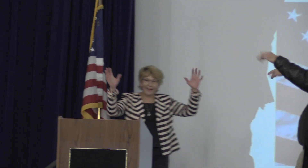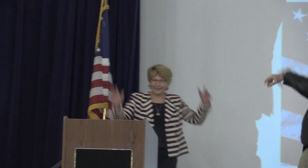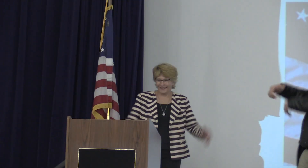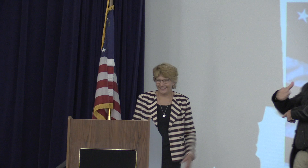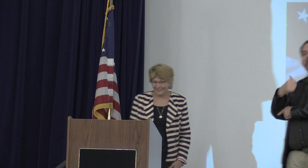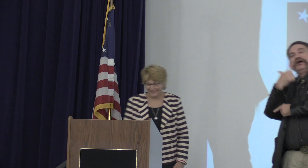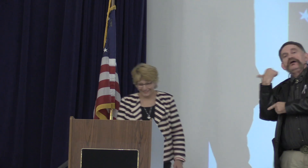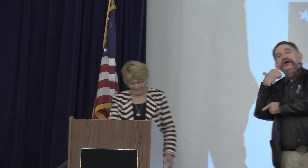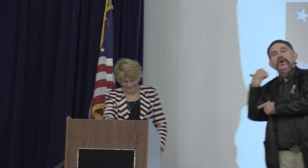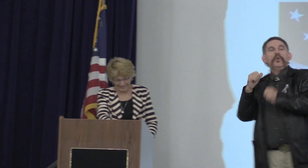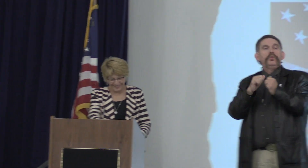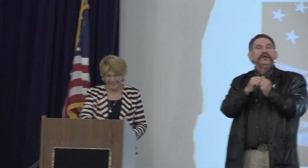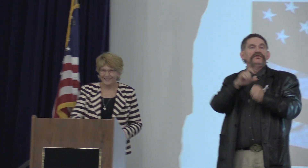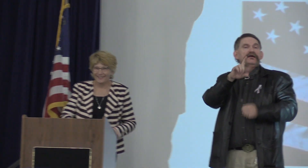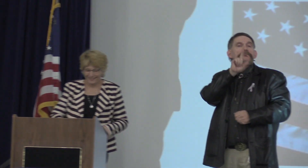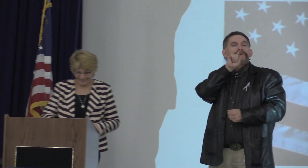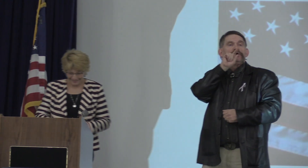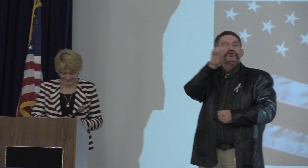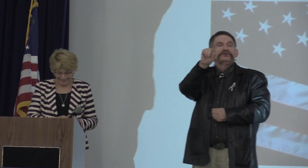Yay, Delene!